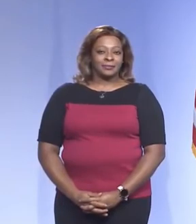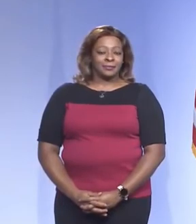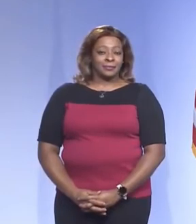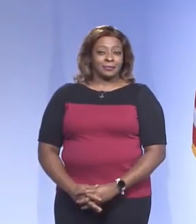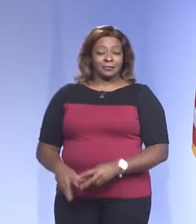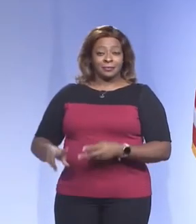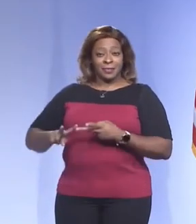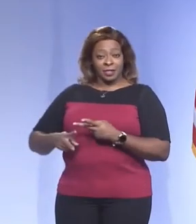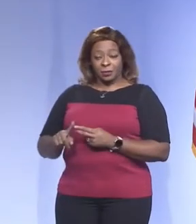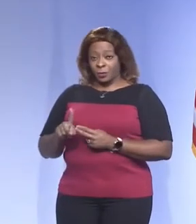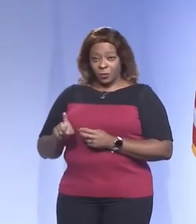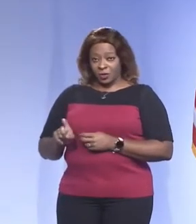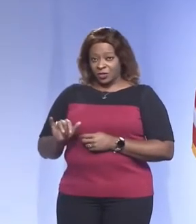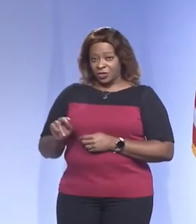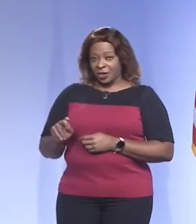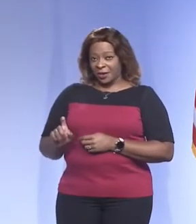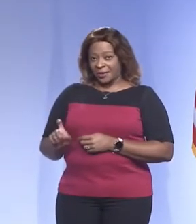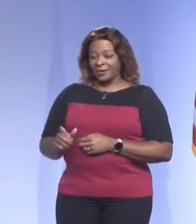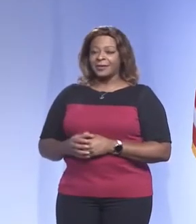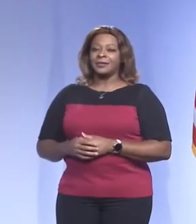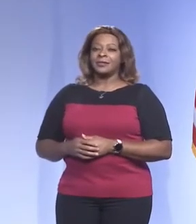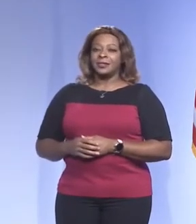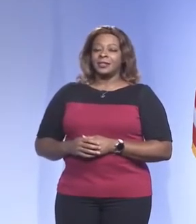Jane, did you have a follow-up?